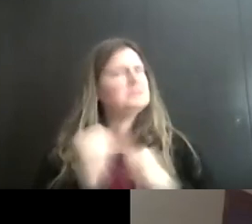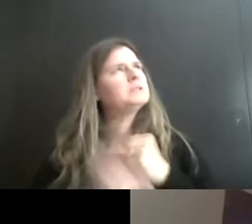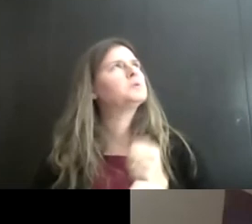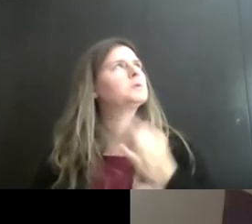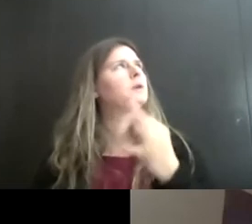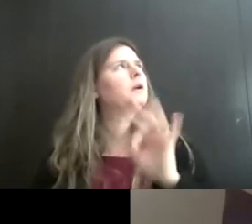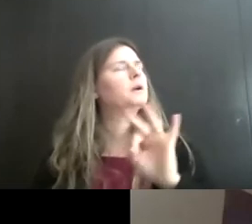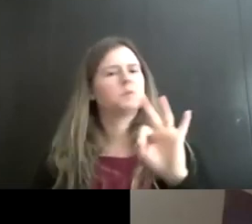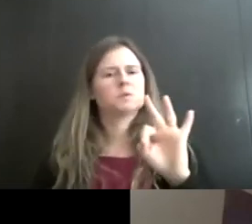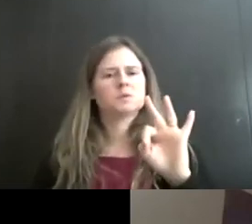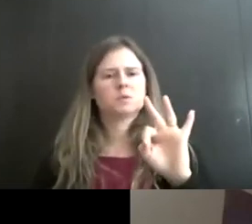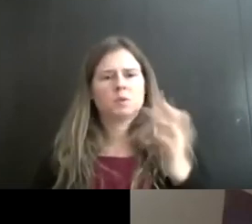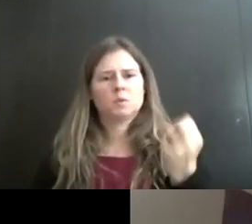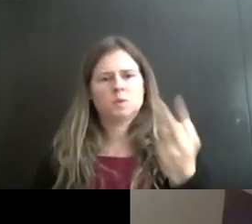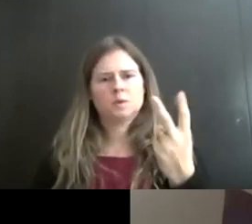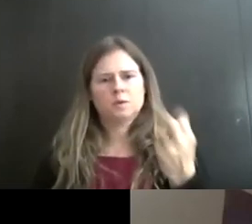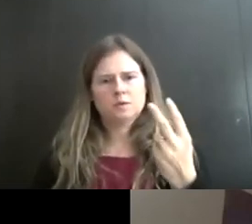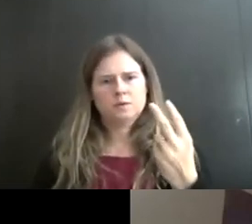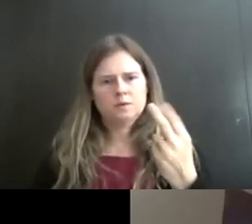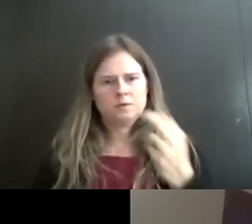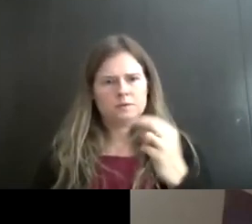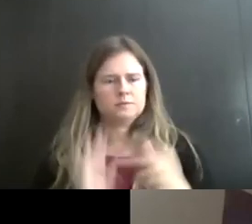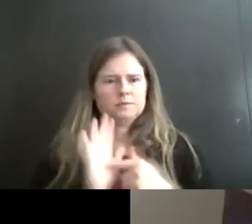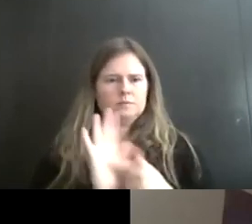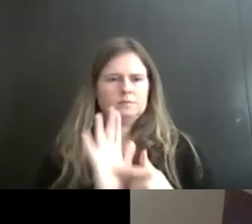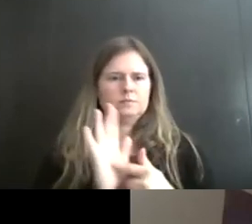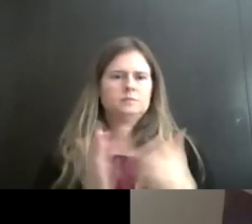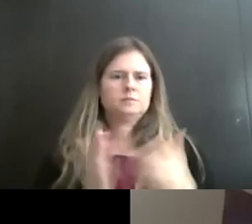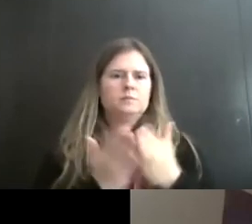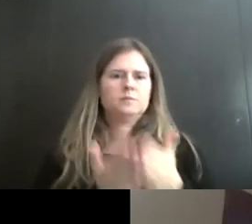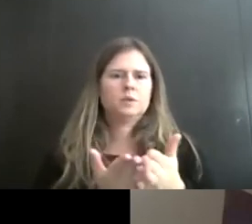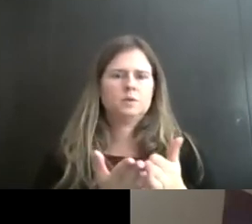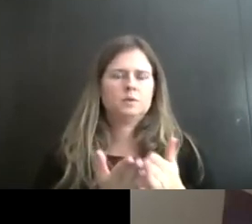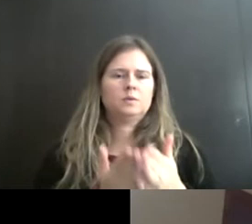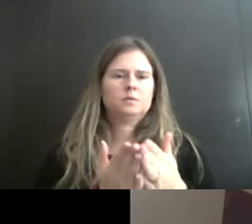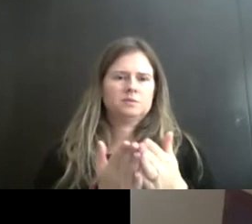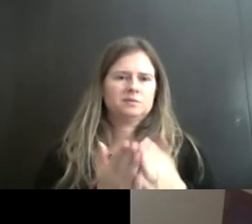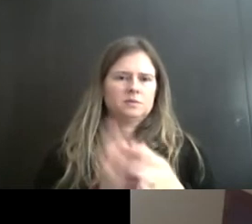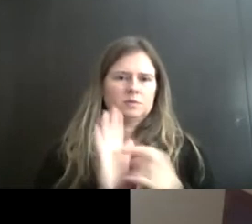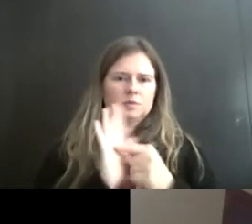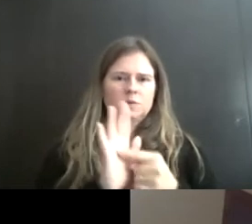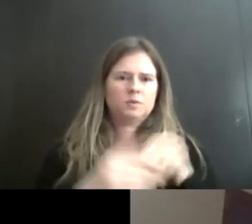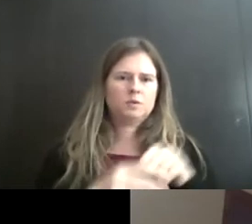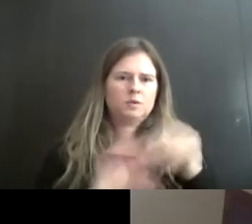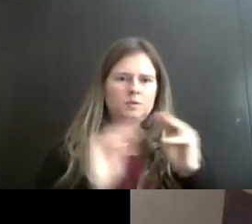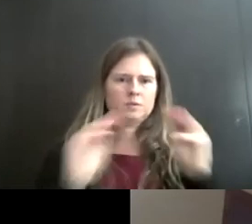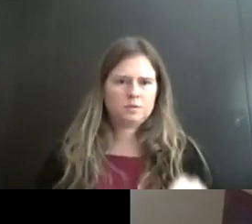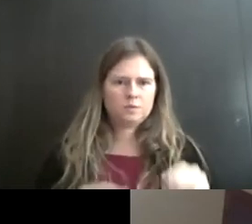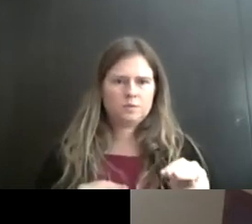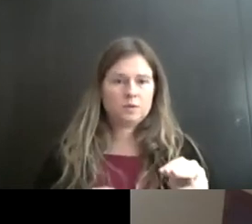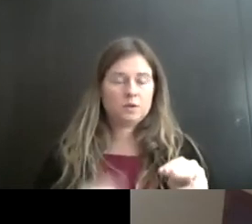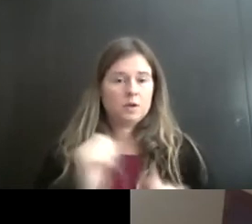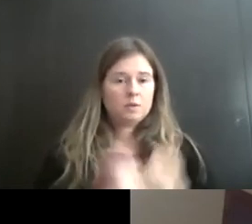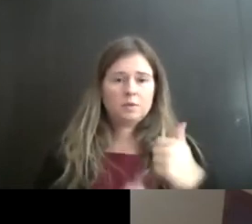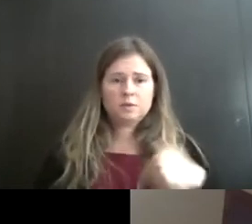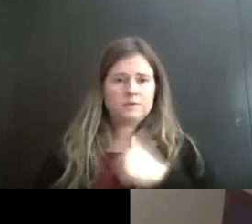And they have it on display at the museum. And what most of us didn't know is that the